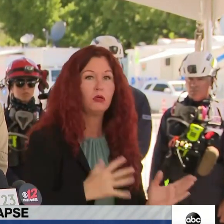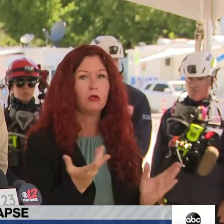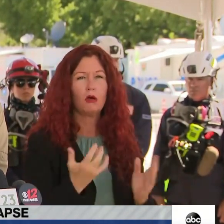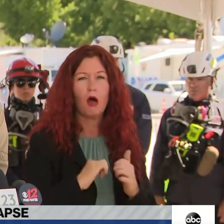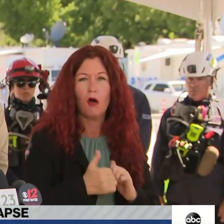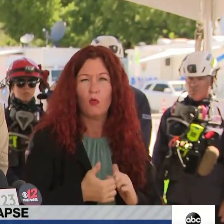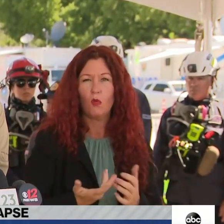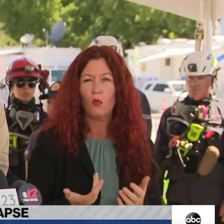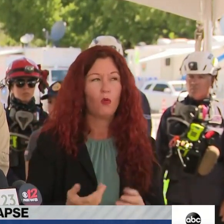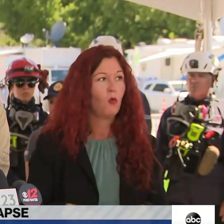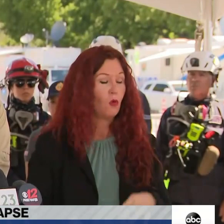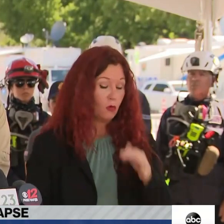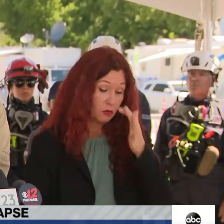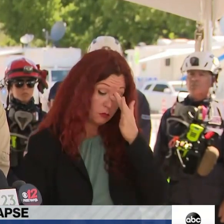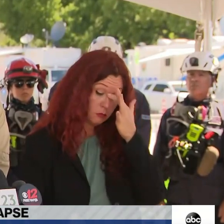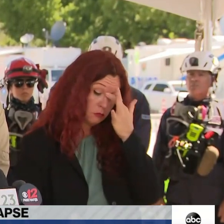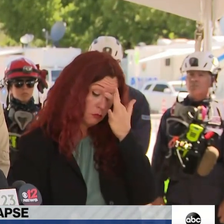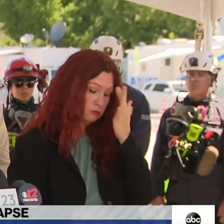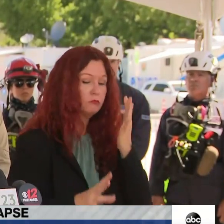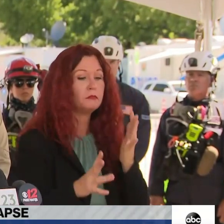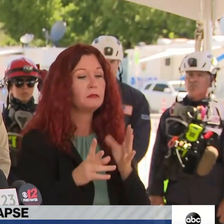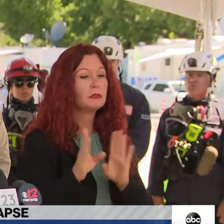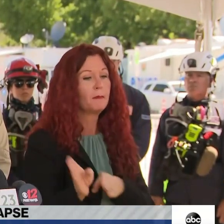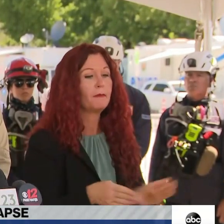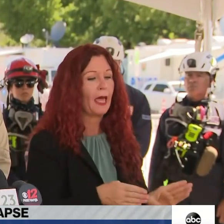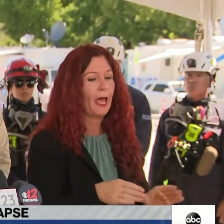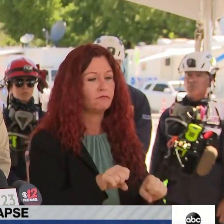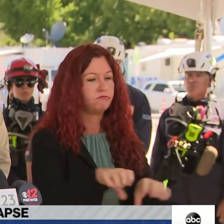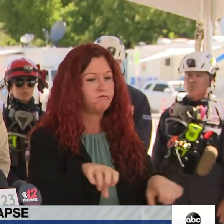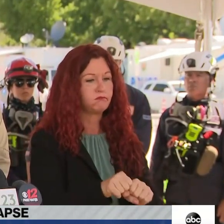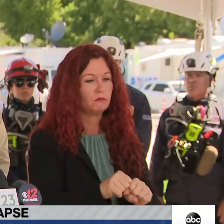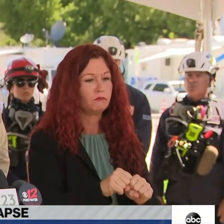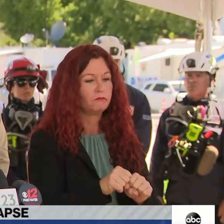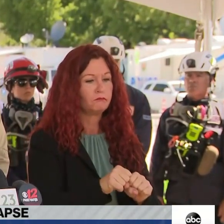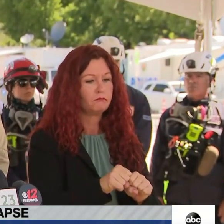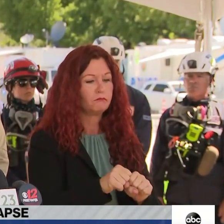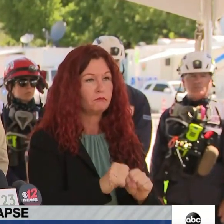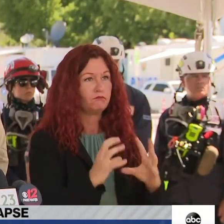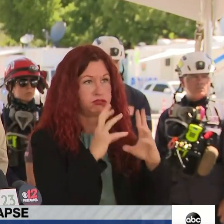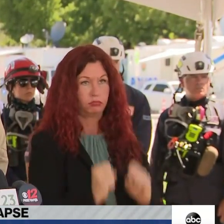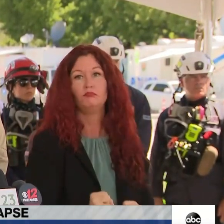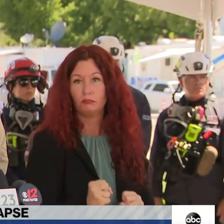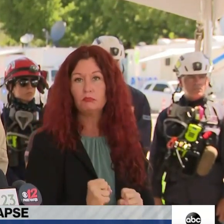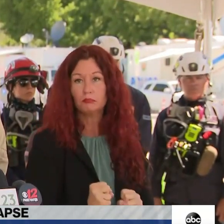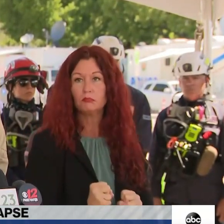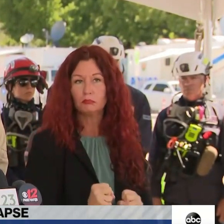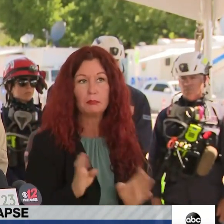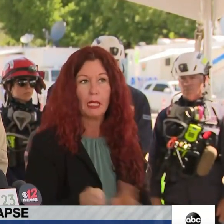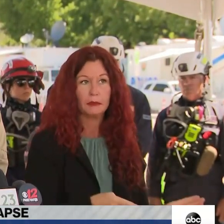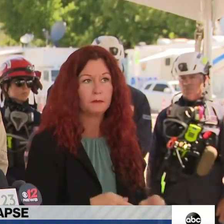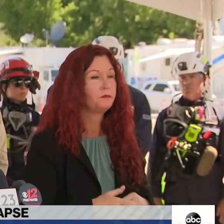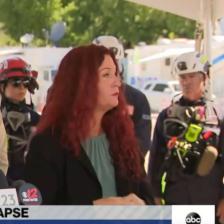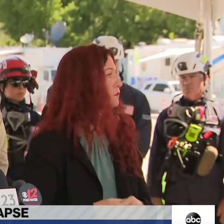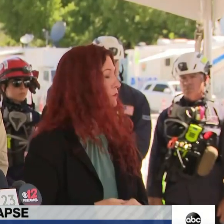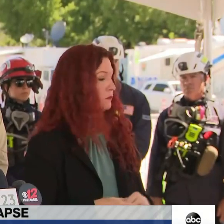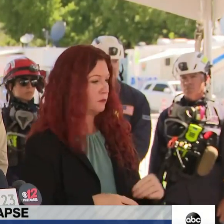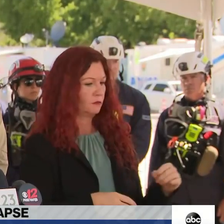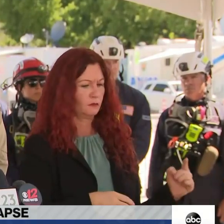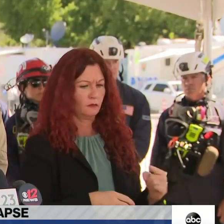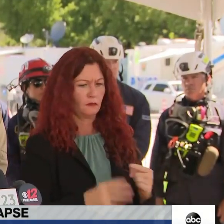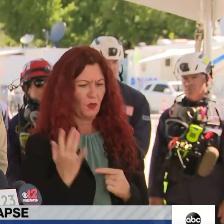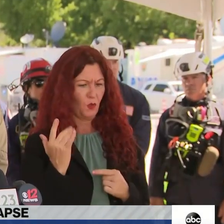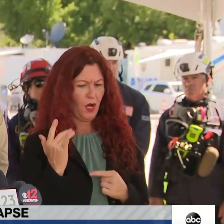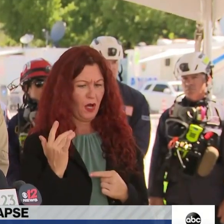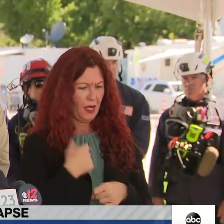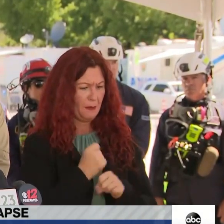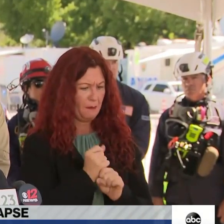talking about is, yeah, bringing it straight down with a charge, some type of charge. What analysis were you given that led you to make this decision